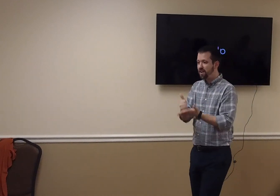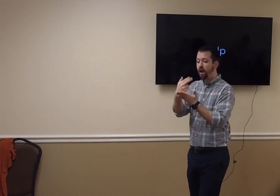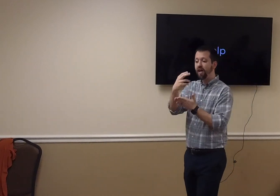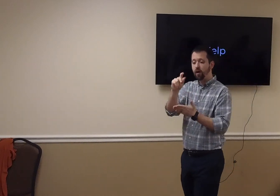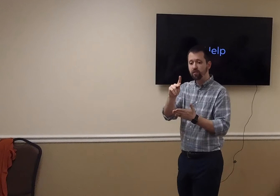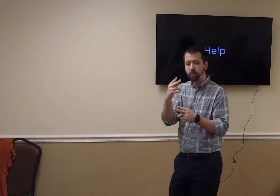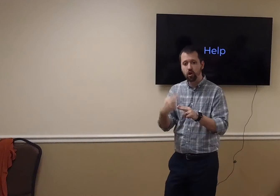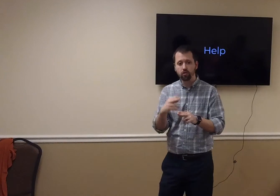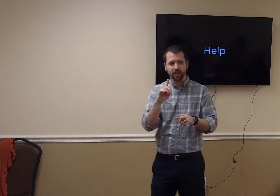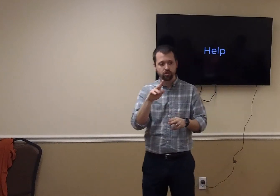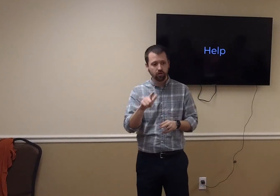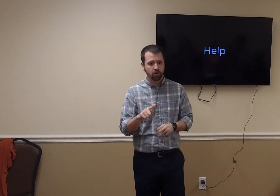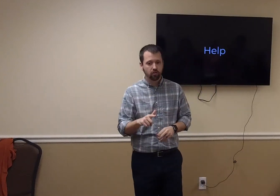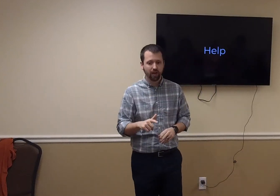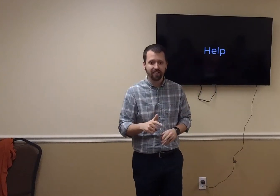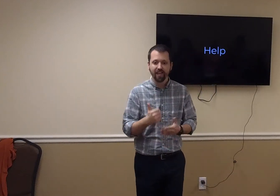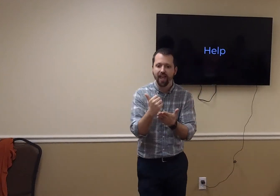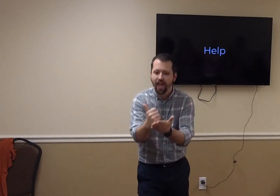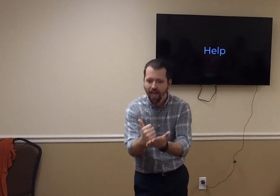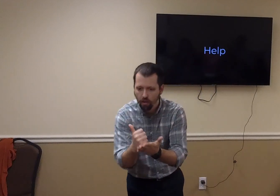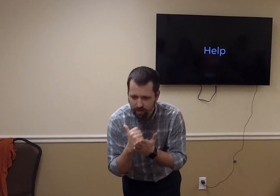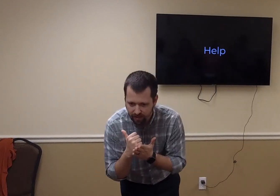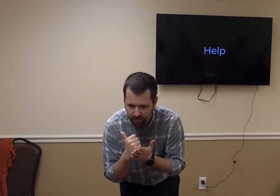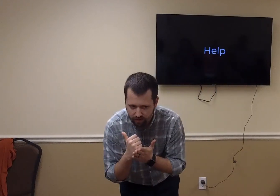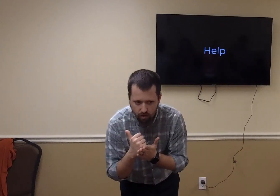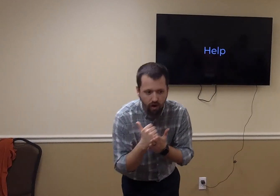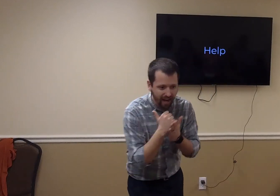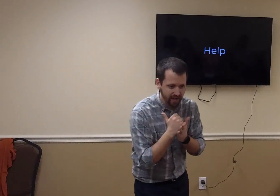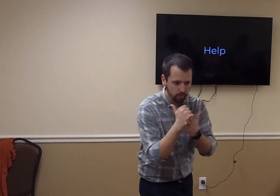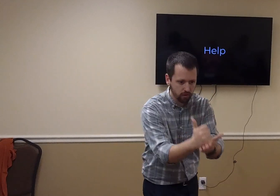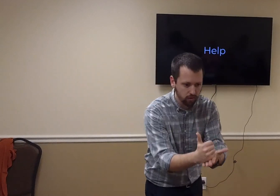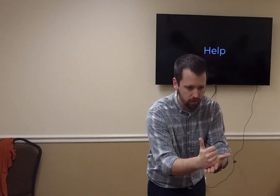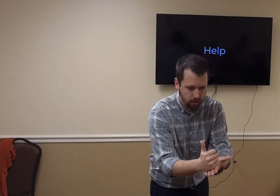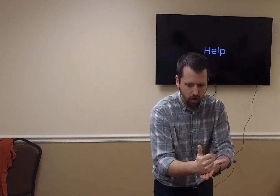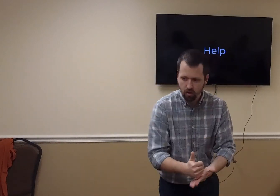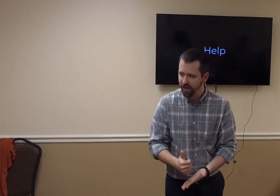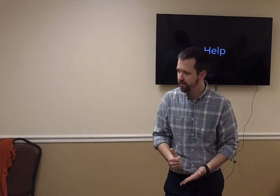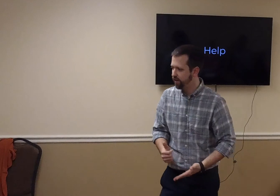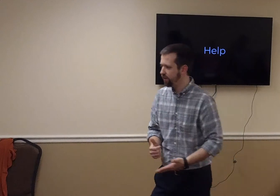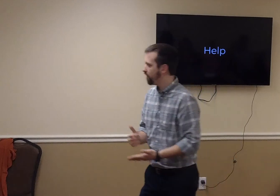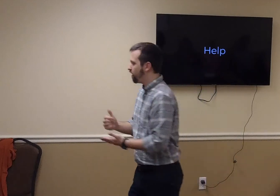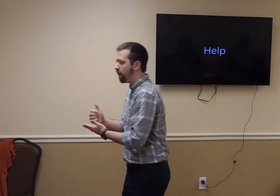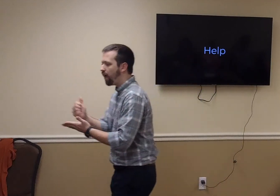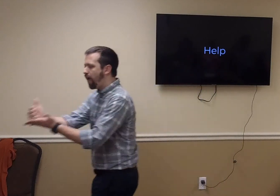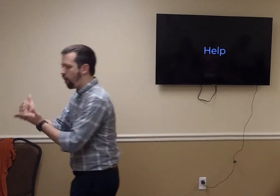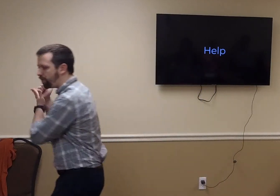Now, help is what we call directional. So I can say, help me, or I can help you, or I can say, help